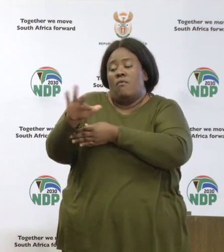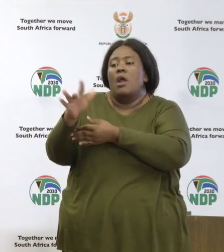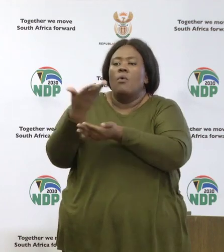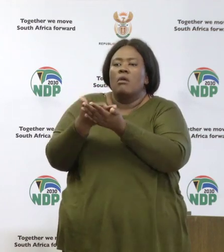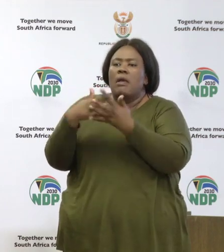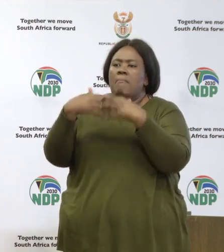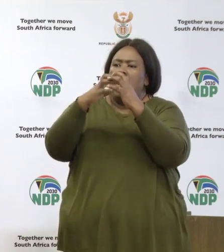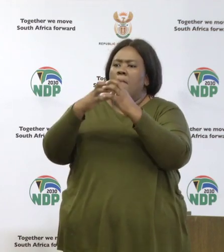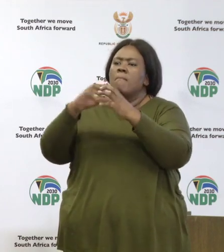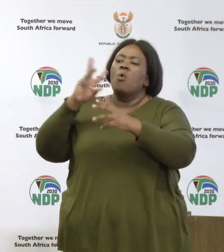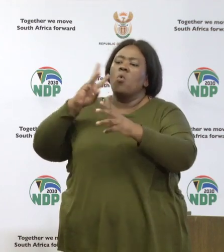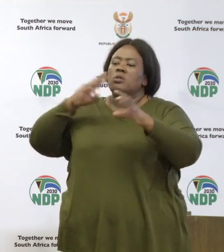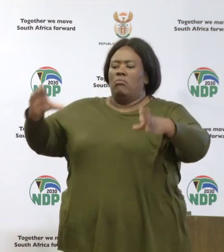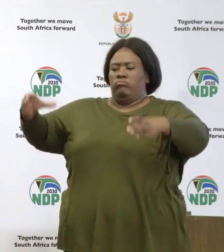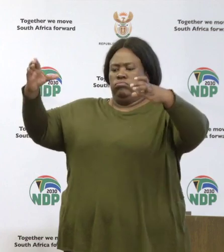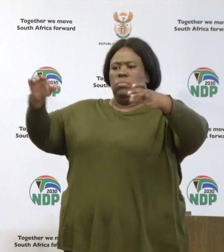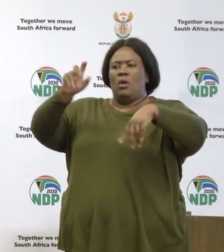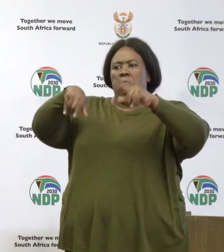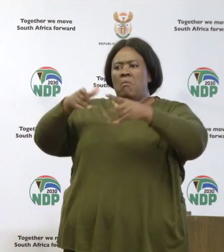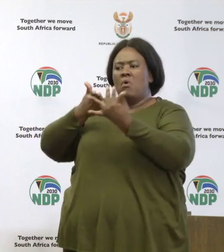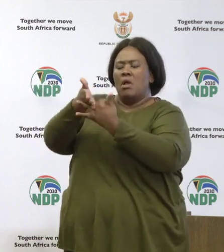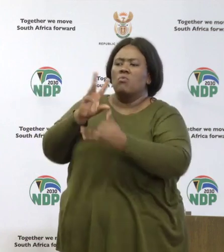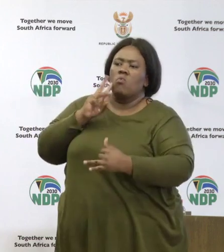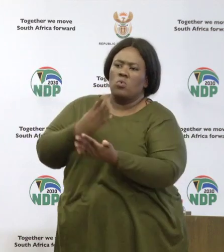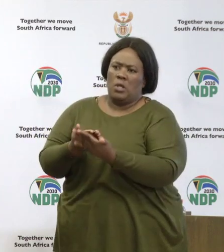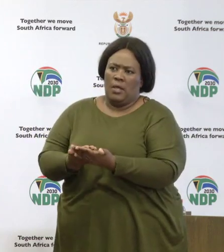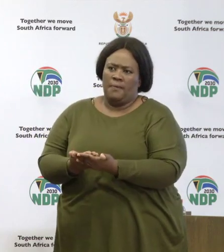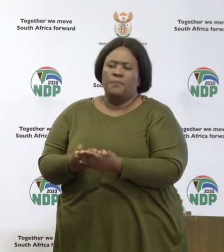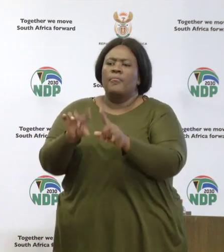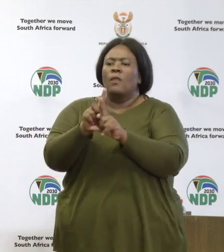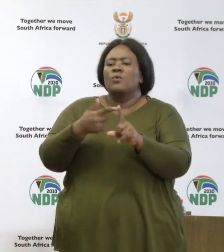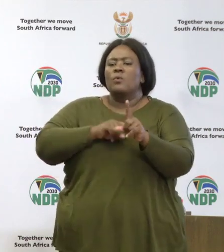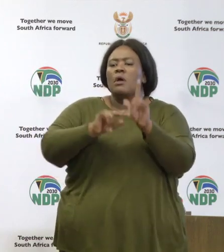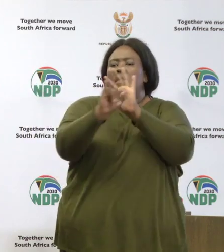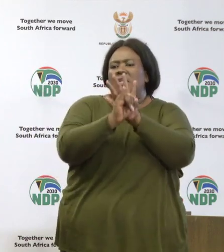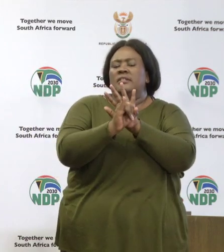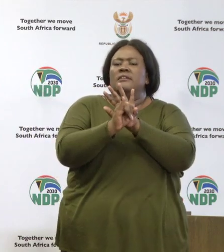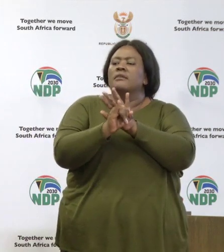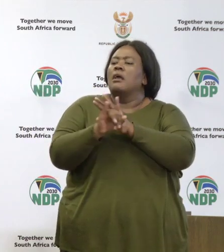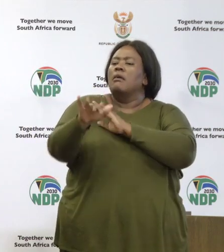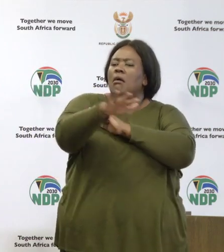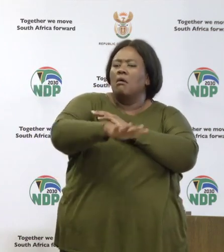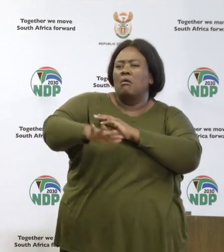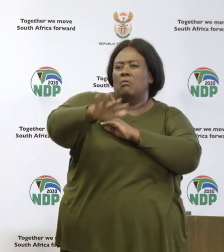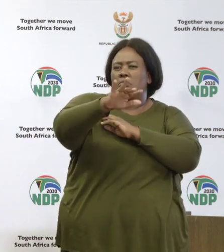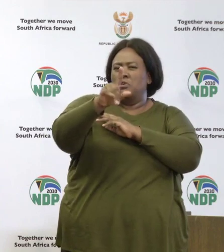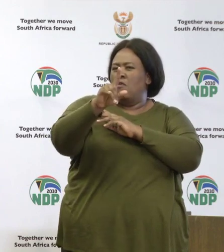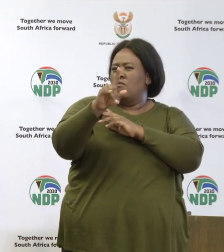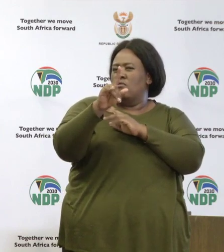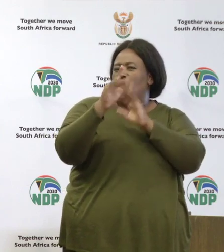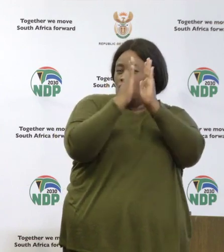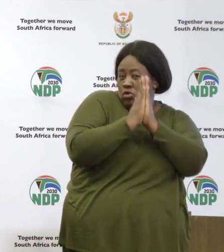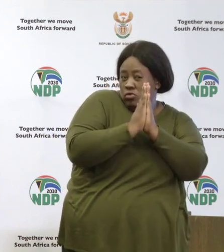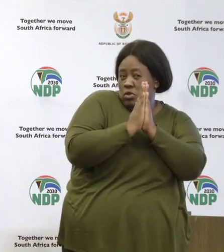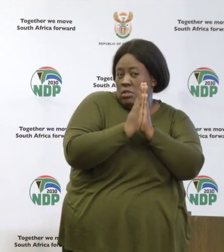have water tanks for people to have access to water. We've also identified the perimeters around churches as places where